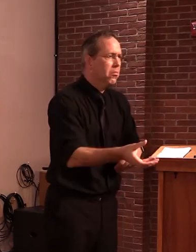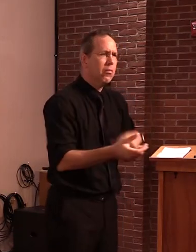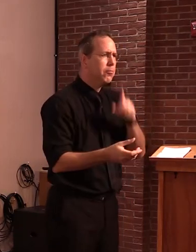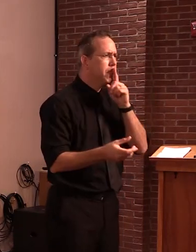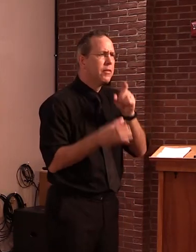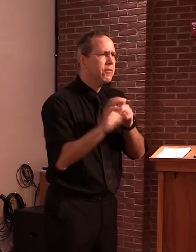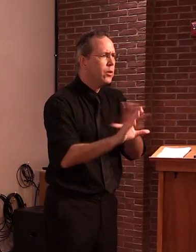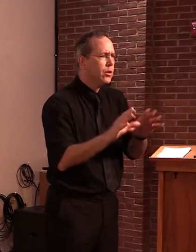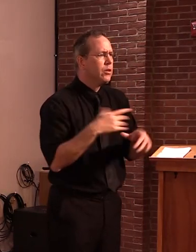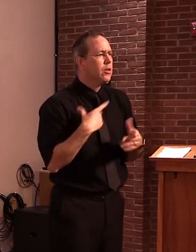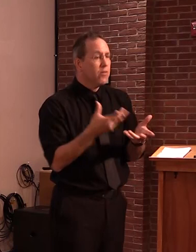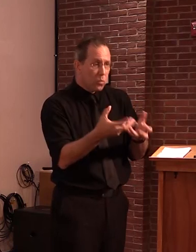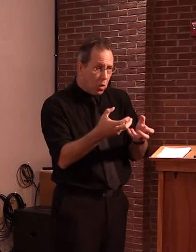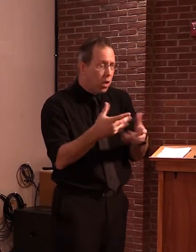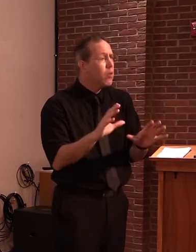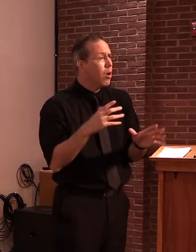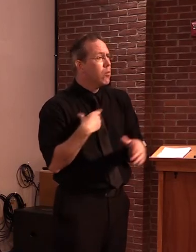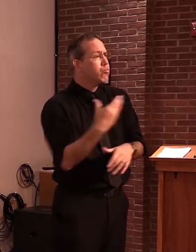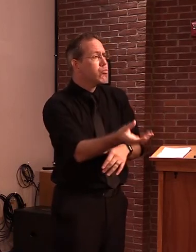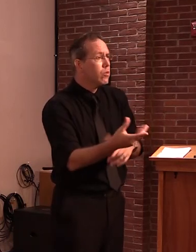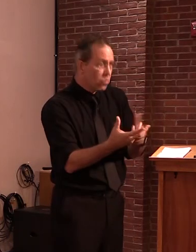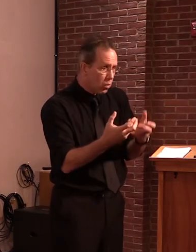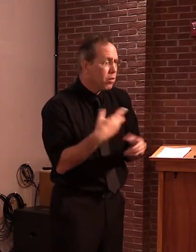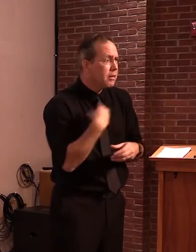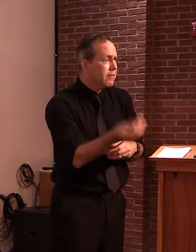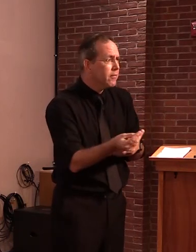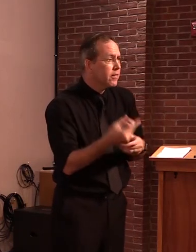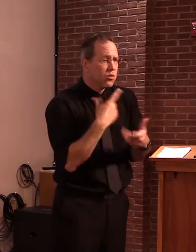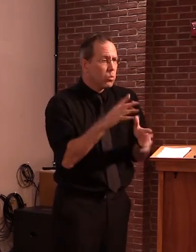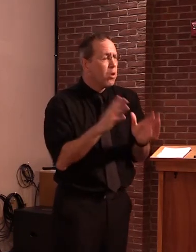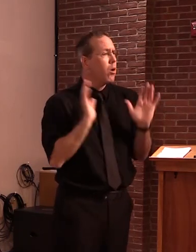the communities in terms of wanting these masks.